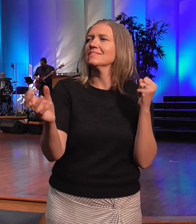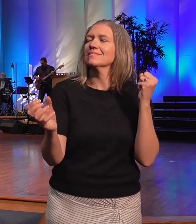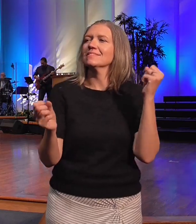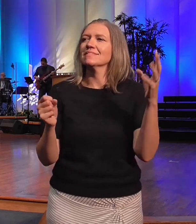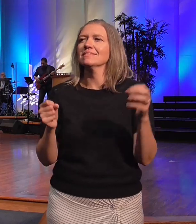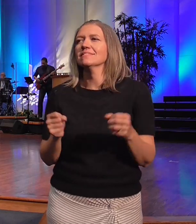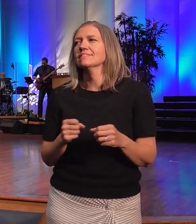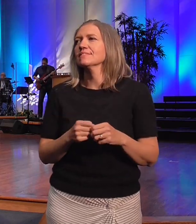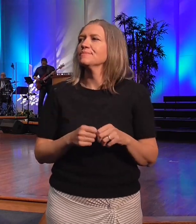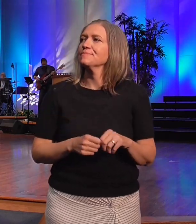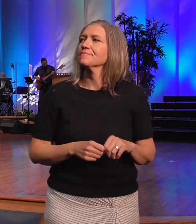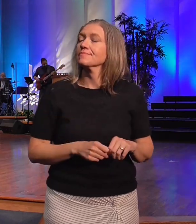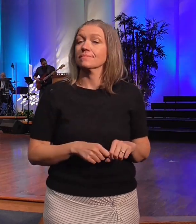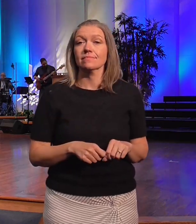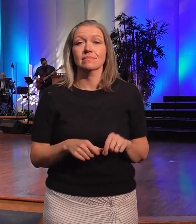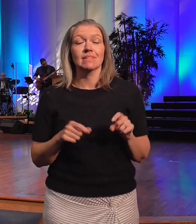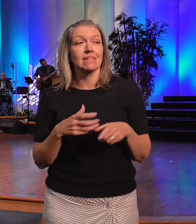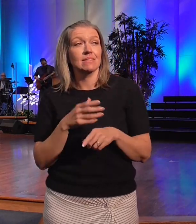voices.